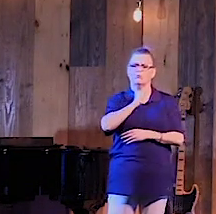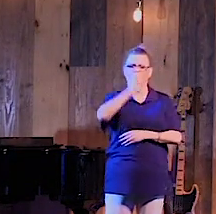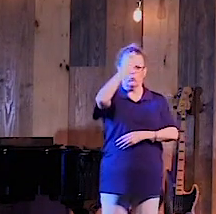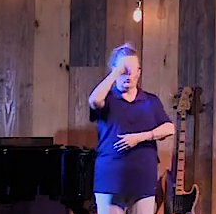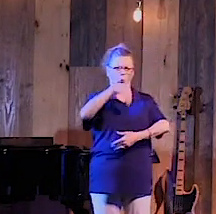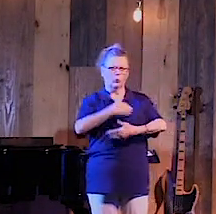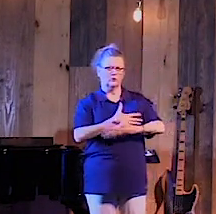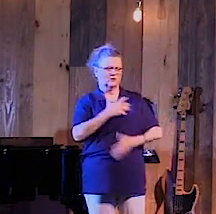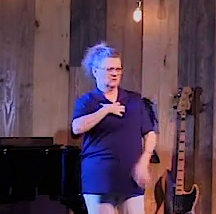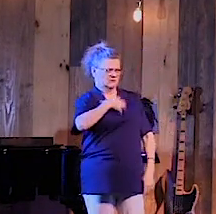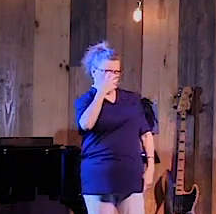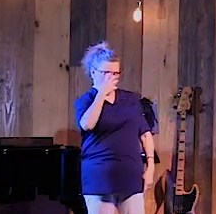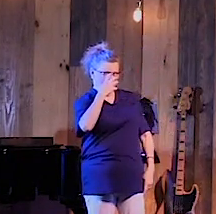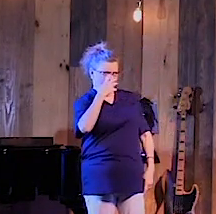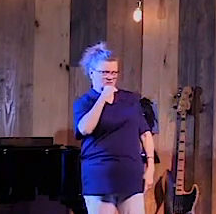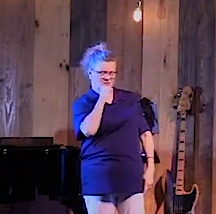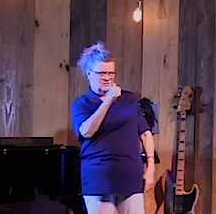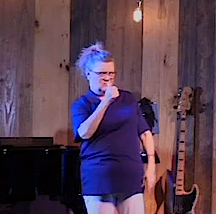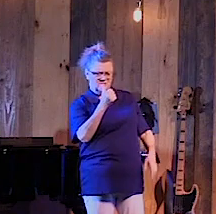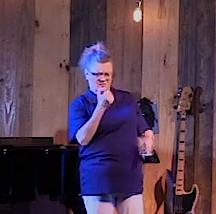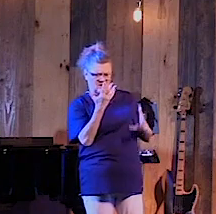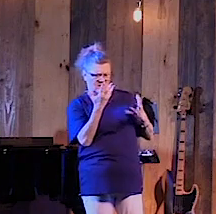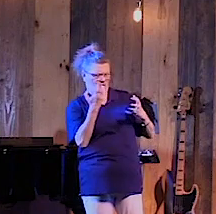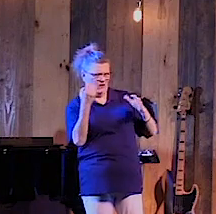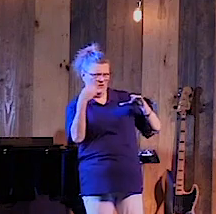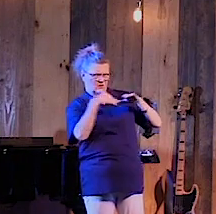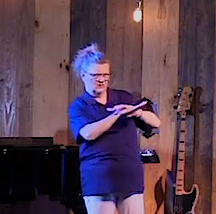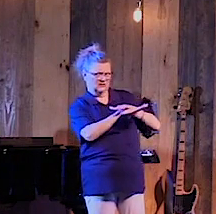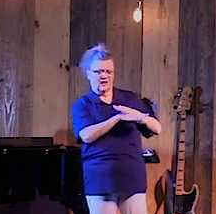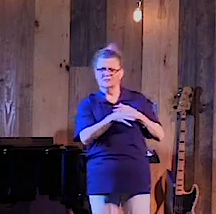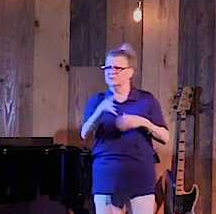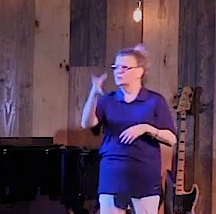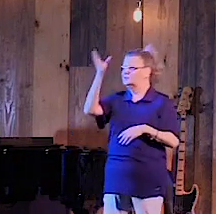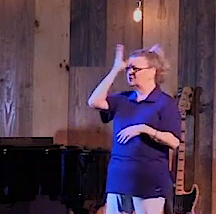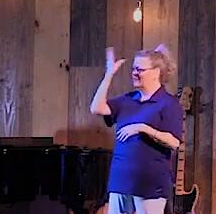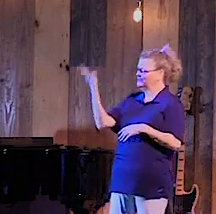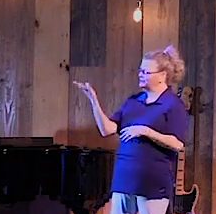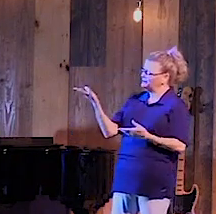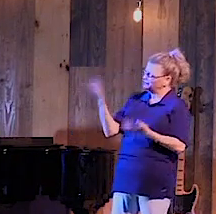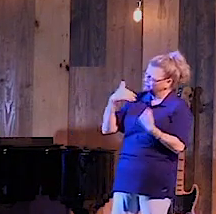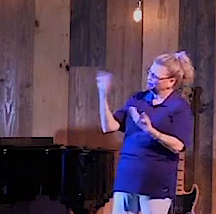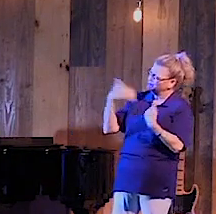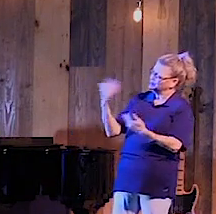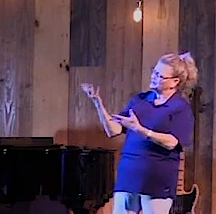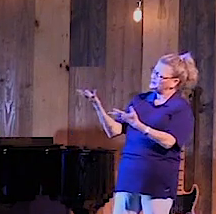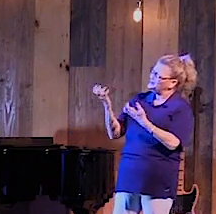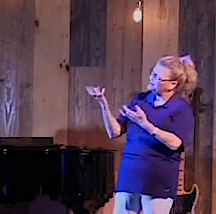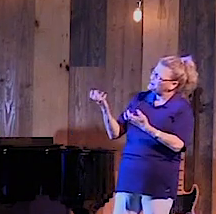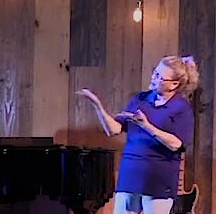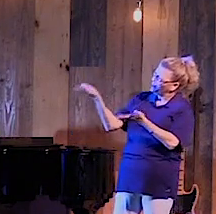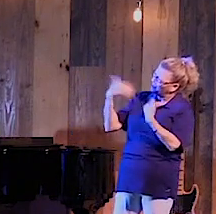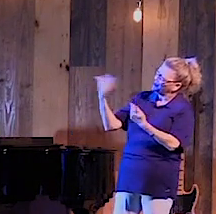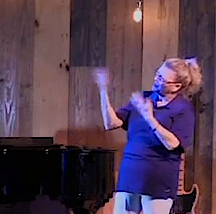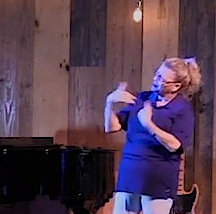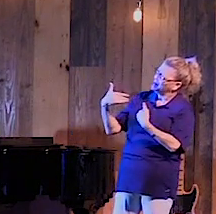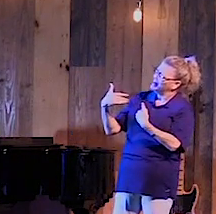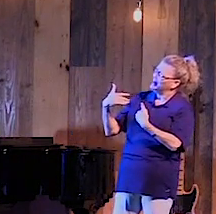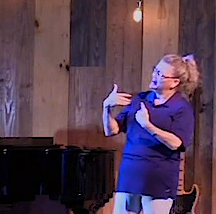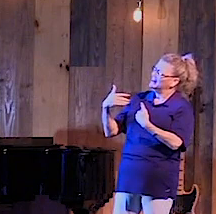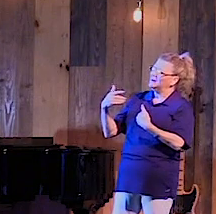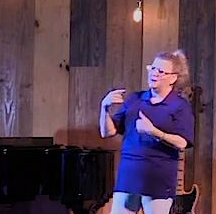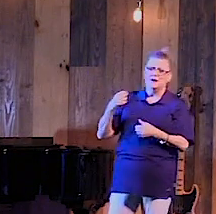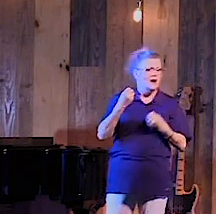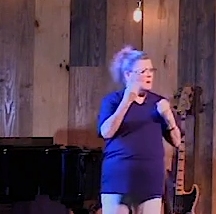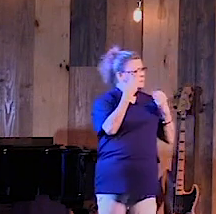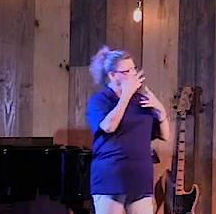and was not willing to go in, and his father came out and began pleading with him. But he answered and said to his father, look, for so many years I've served you and never